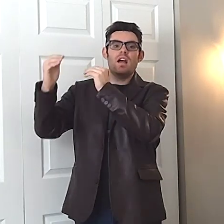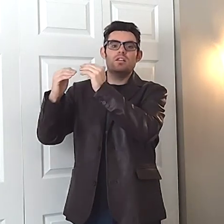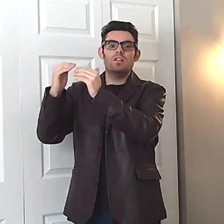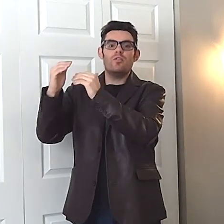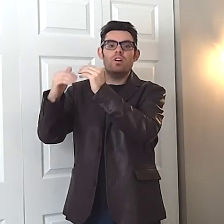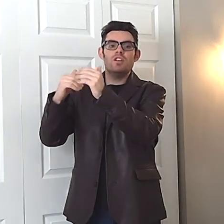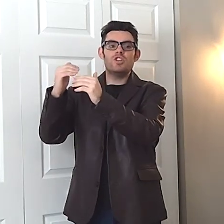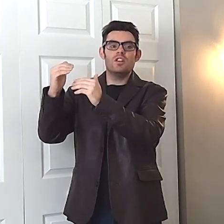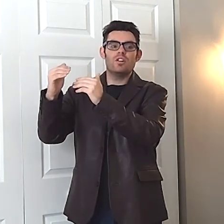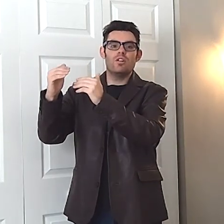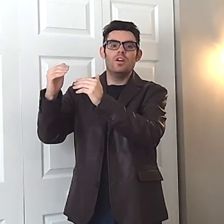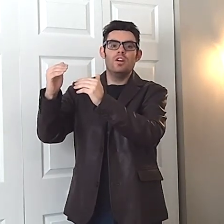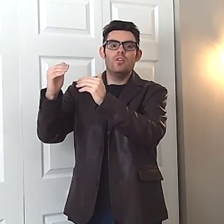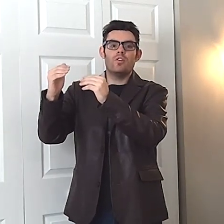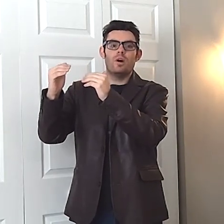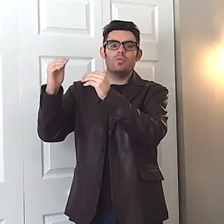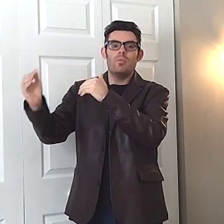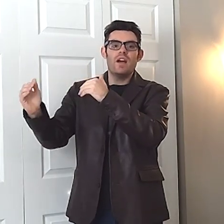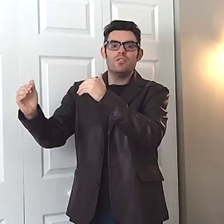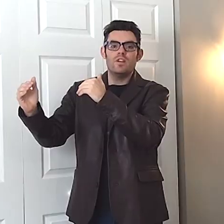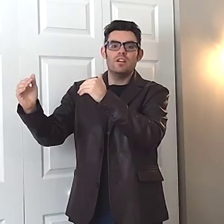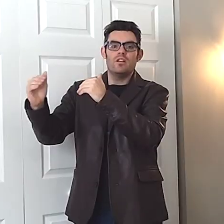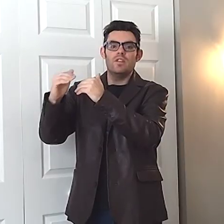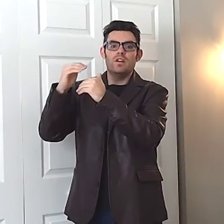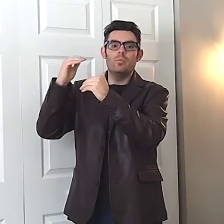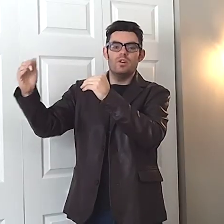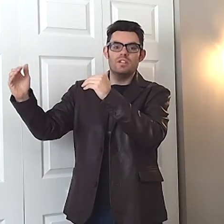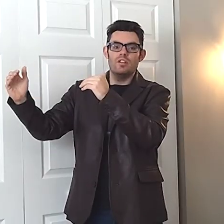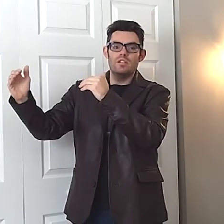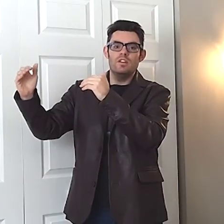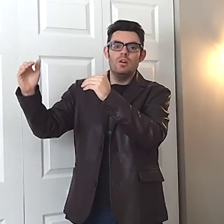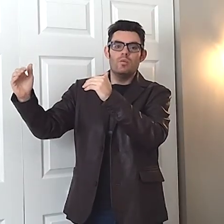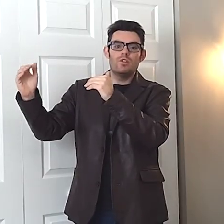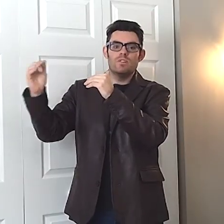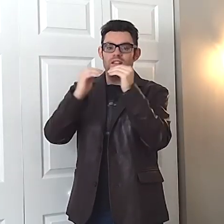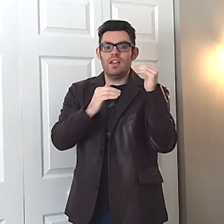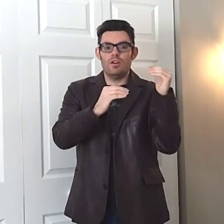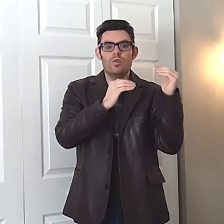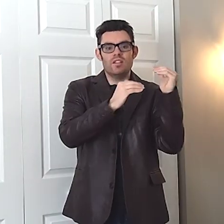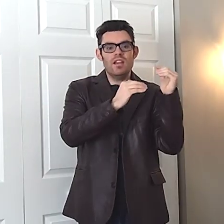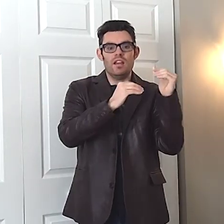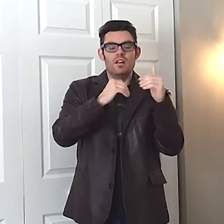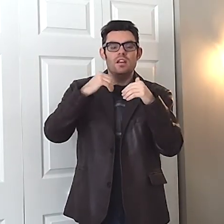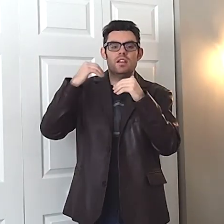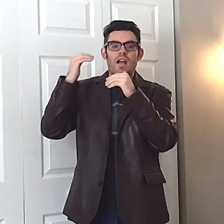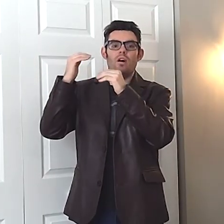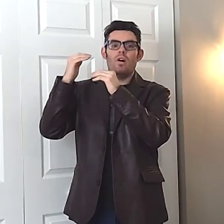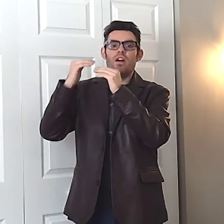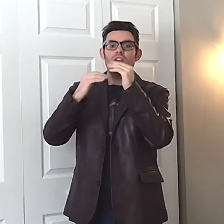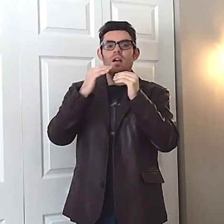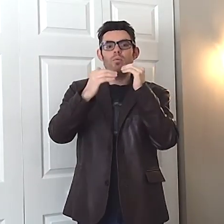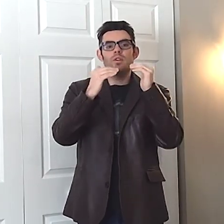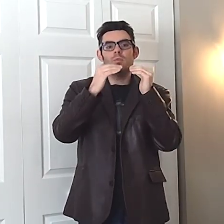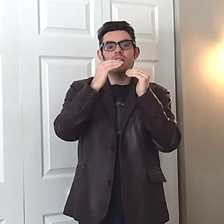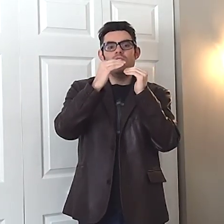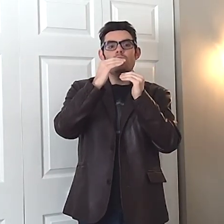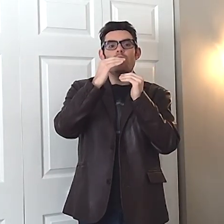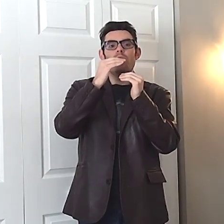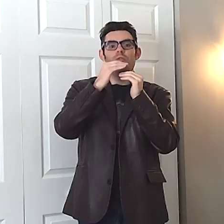that differentiates her from the past villain of the book series, which was a king, who was a king. Now, I think I will put them on equal